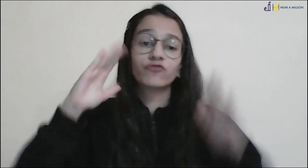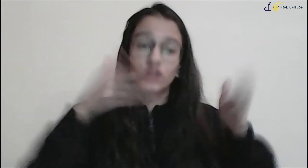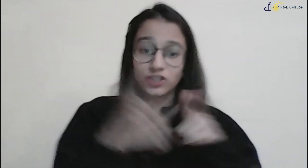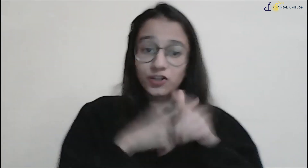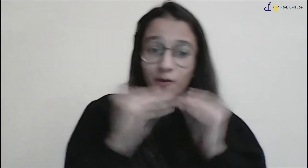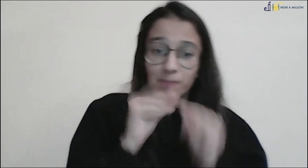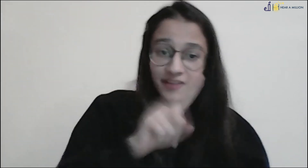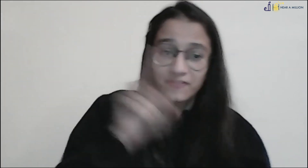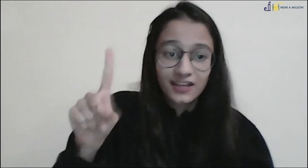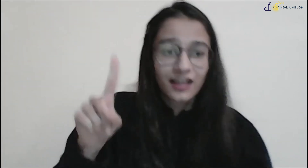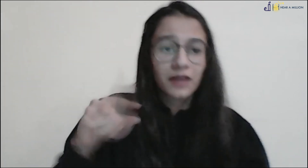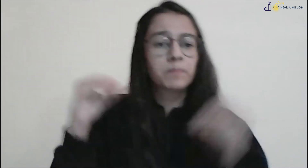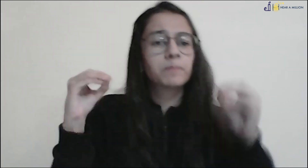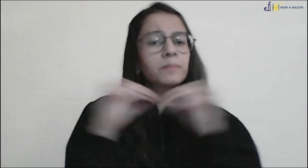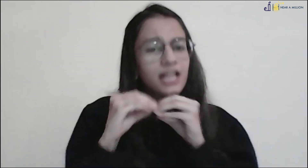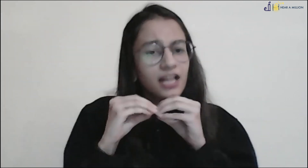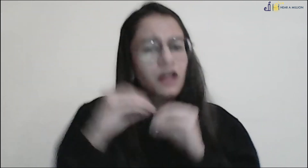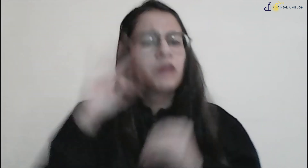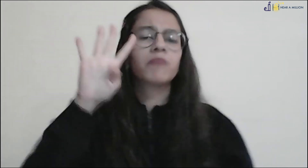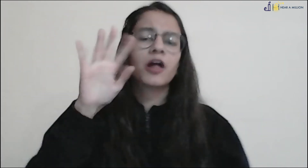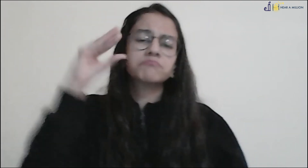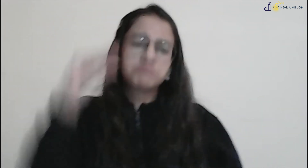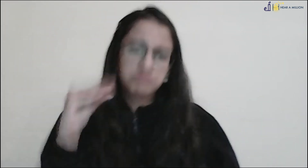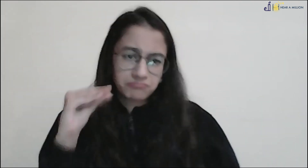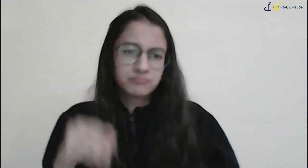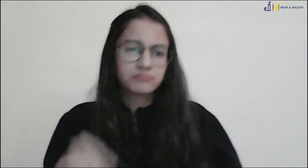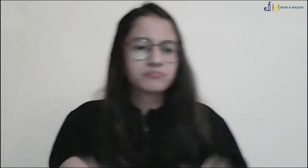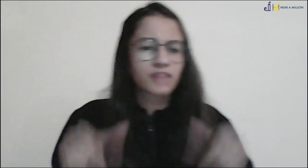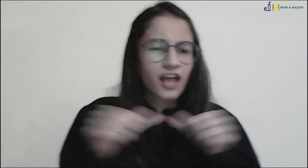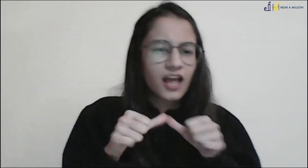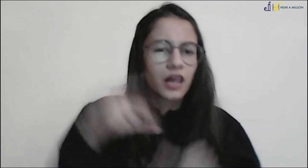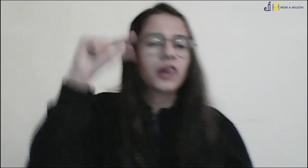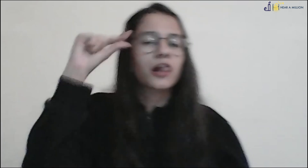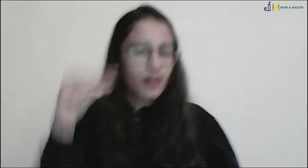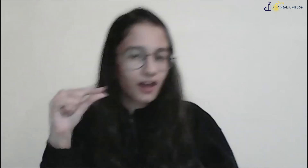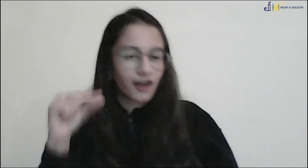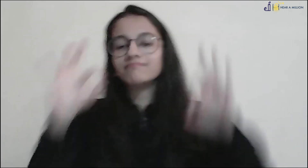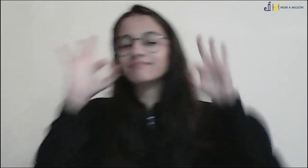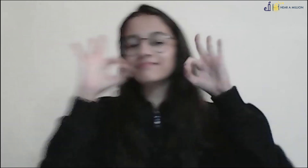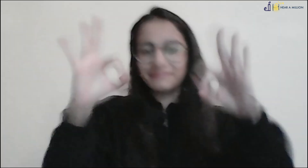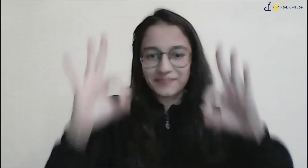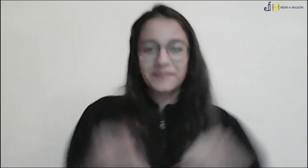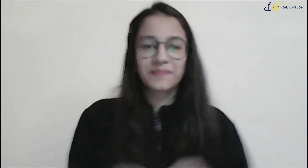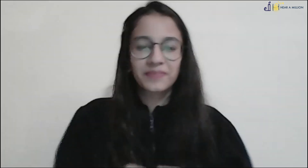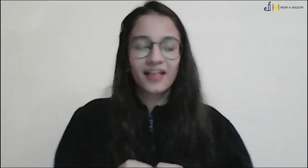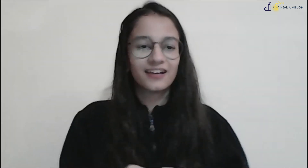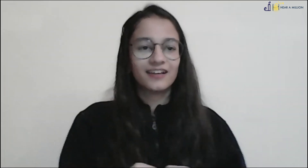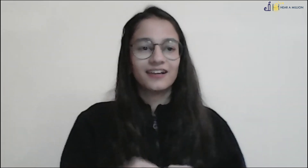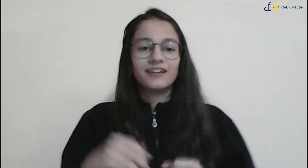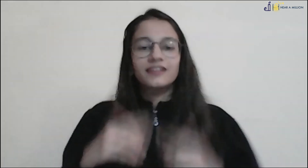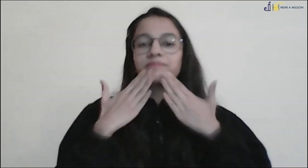less. C is focusing on jobs, 11. B is 4. And A is also less.